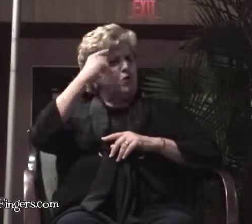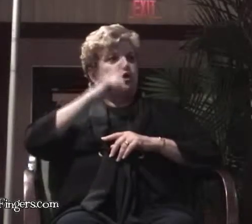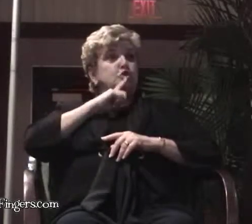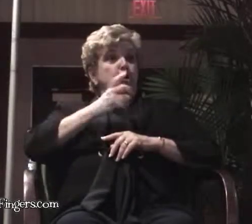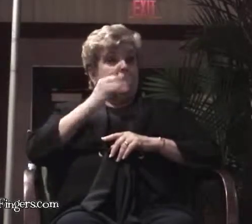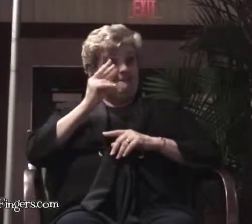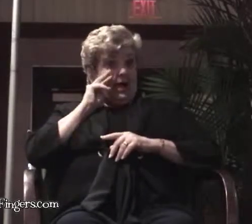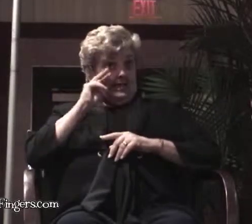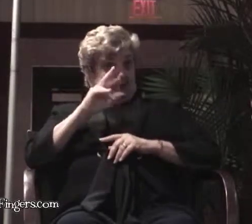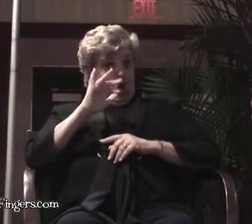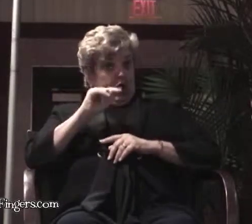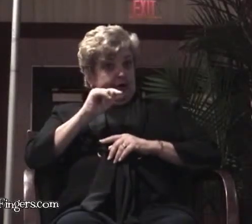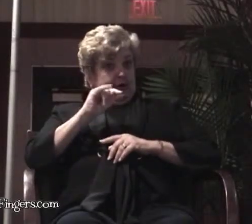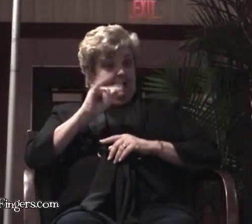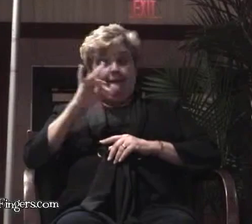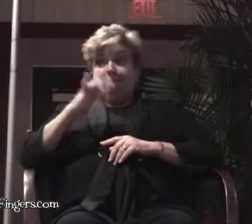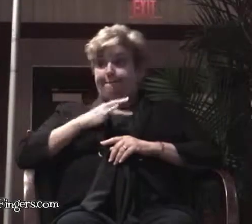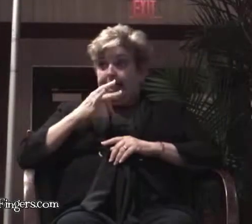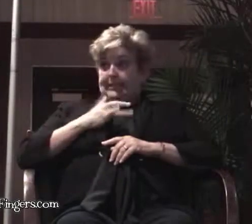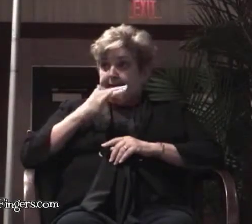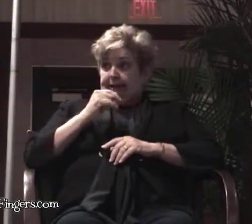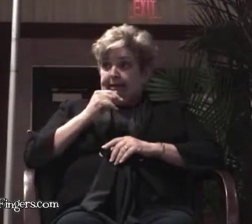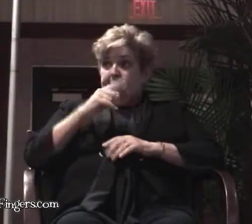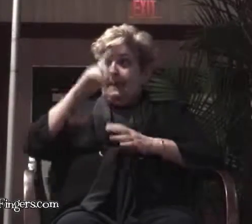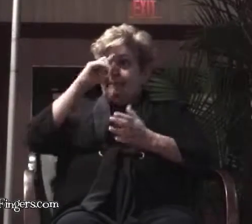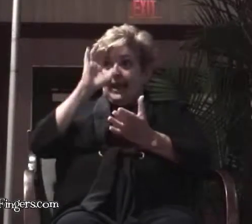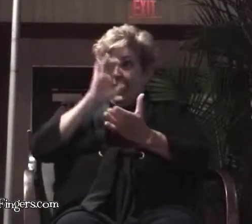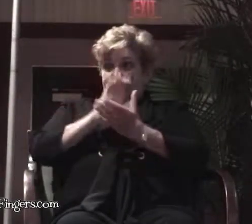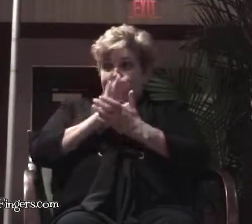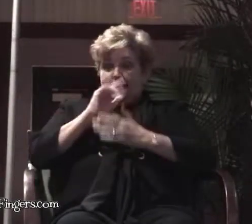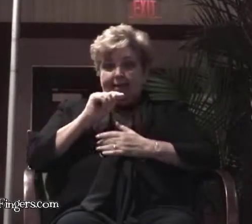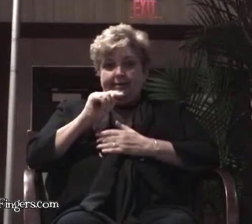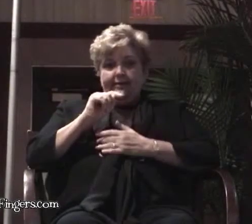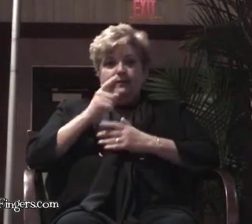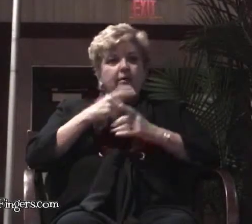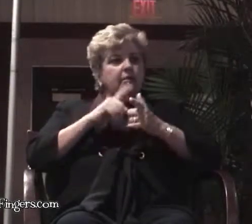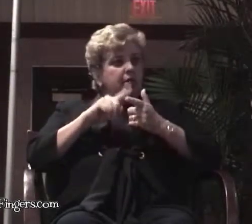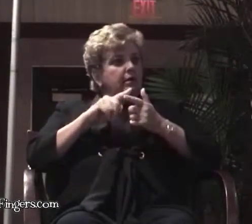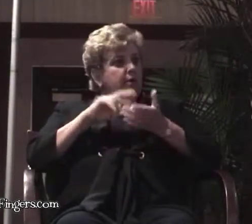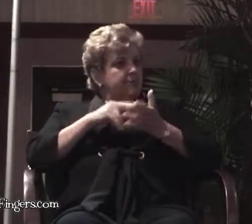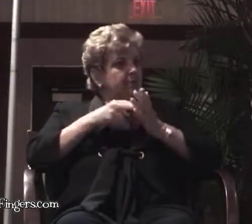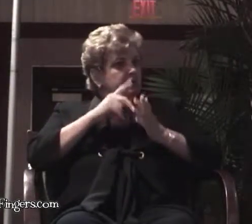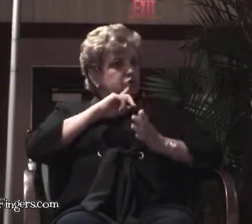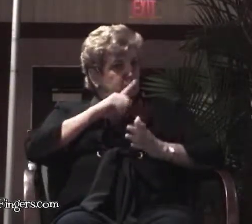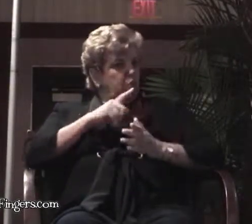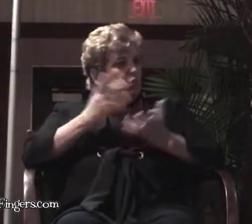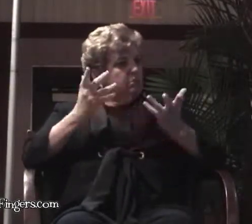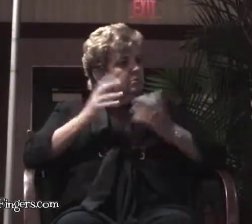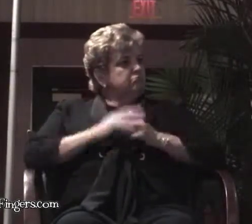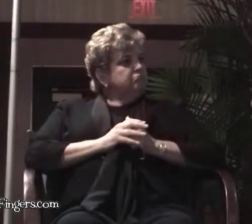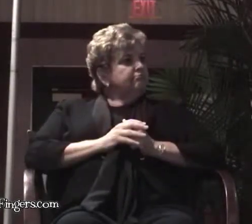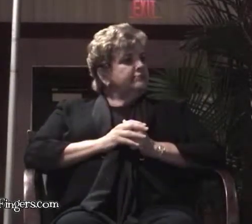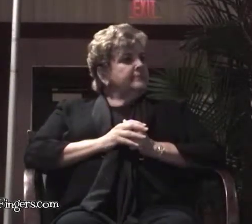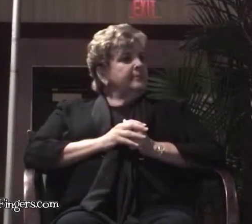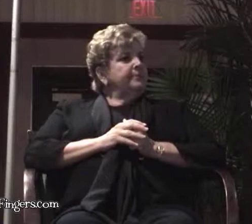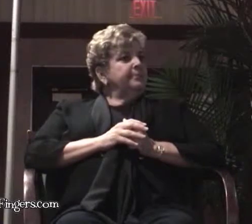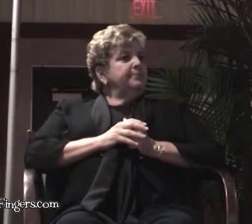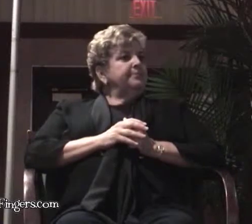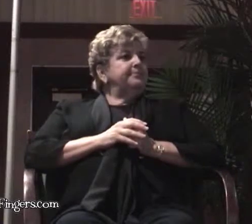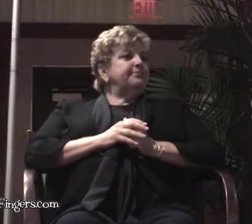felt it, believed it, it was so. I I'm pretty much the standard unit of measure